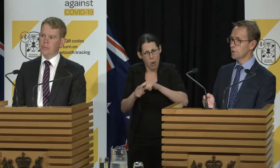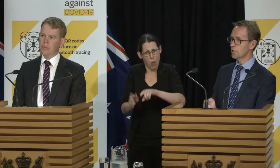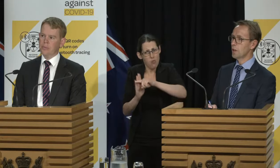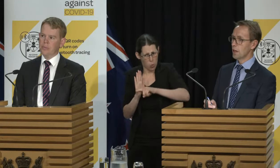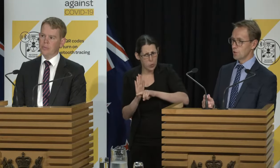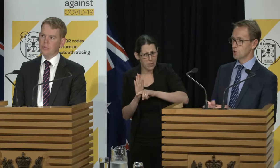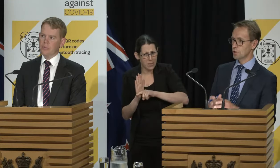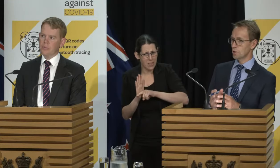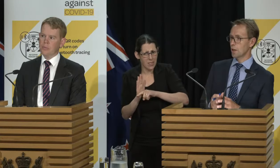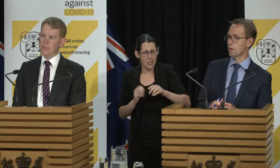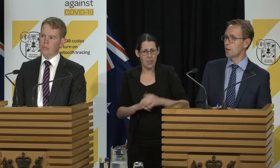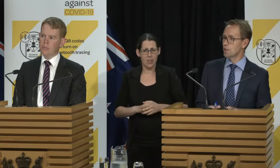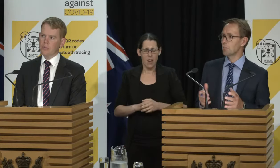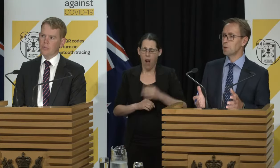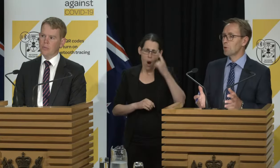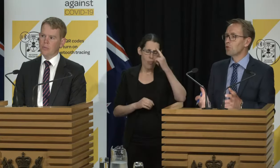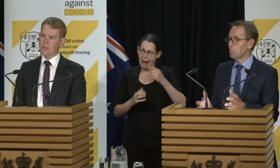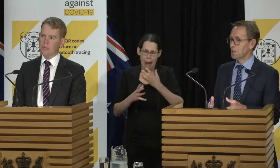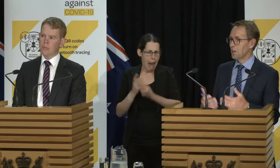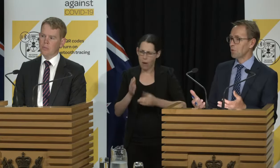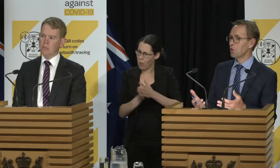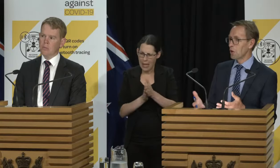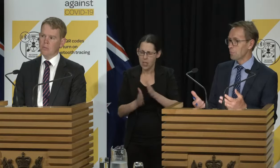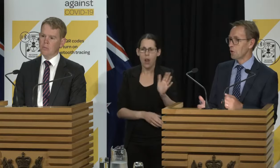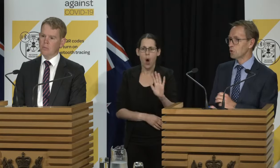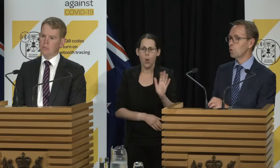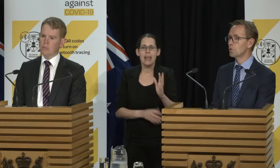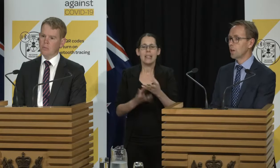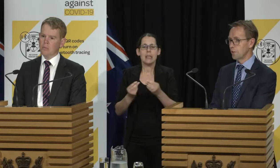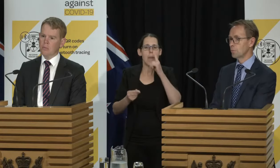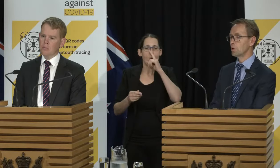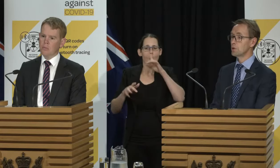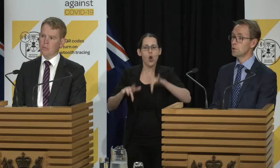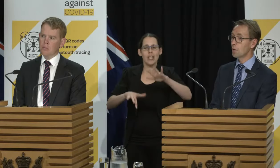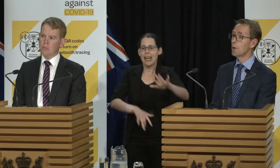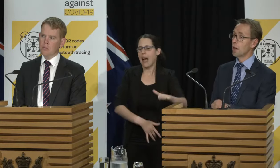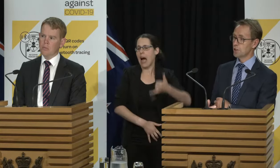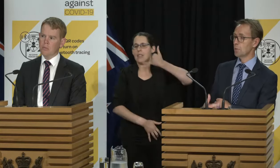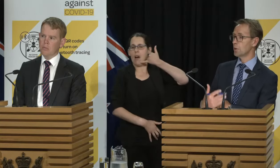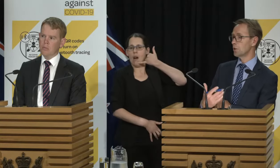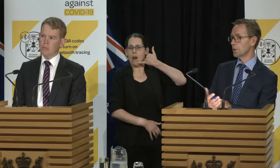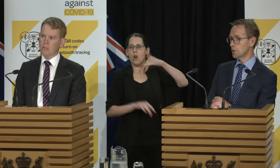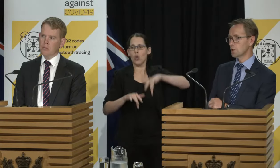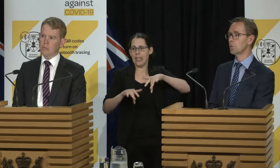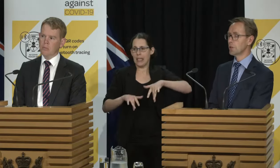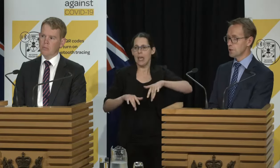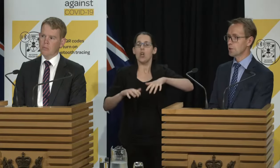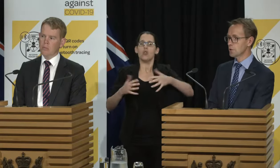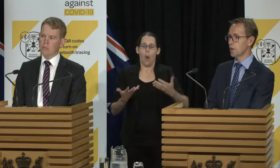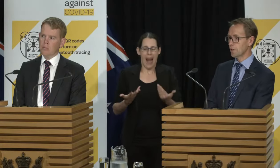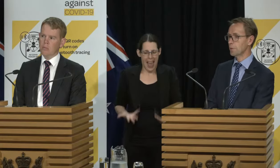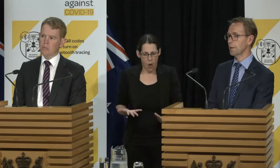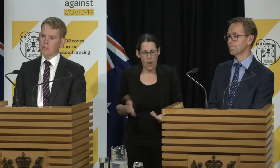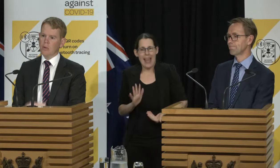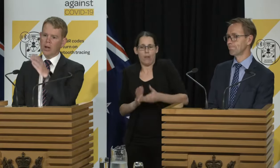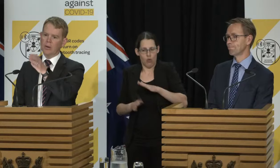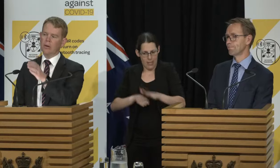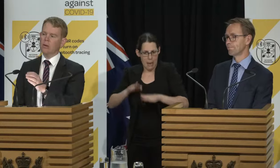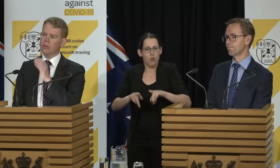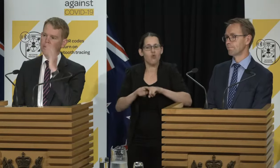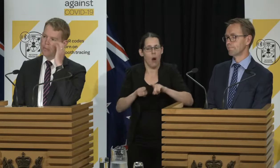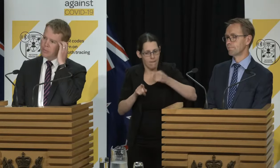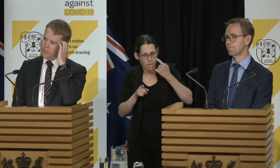of willingness. It's just some people have not picked up the follow-up phone calls at this point in time, and so we're doing additional things to track them down. But